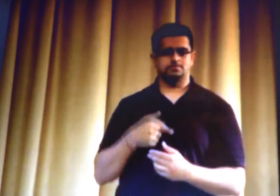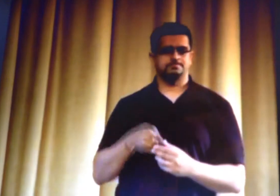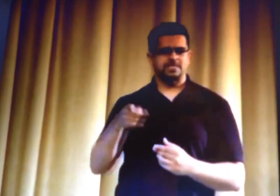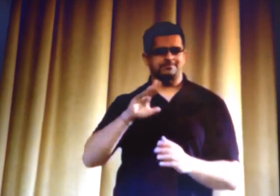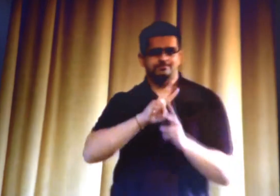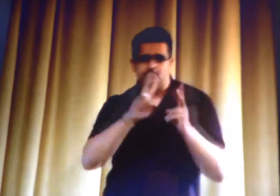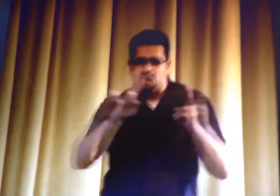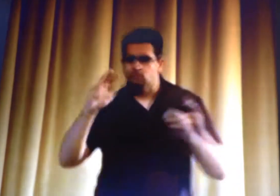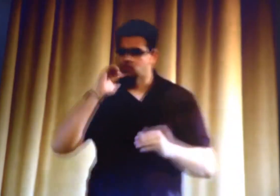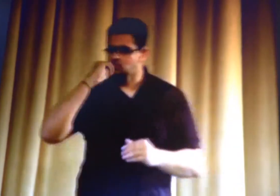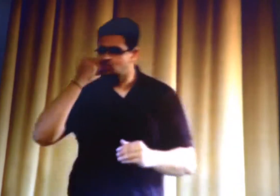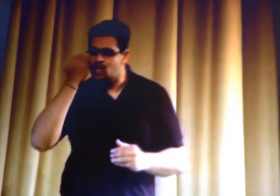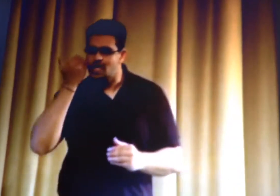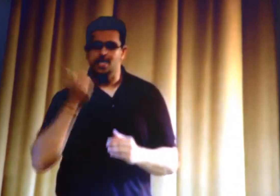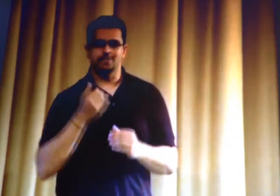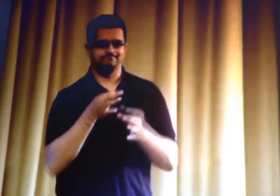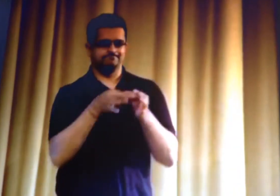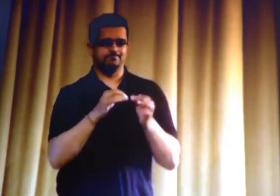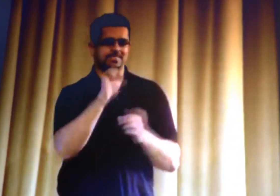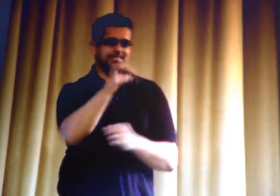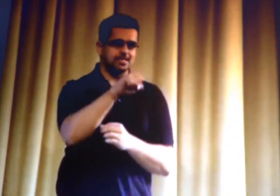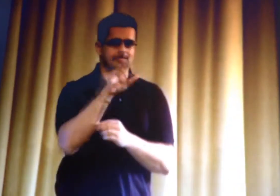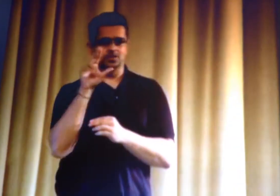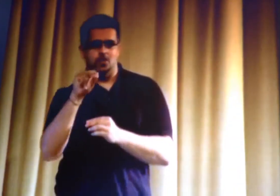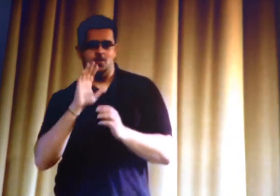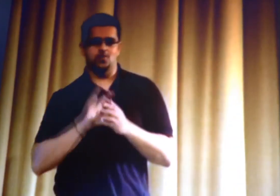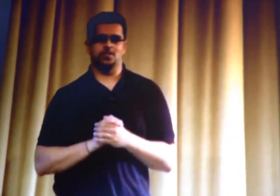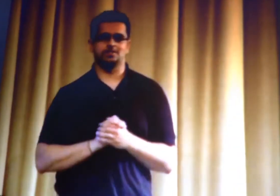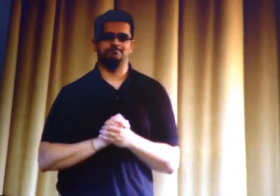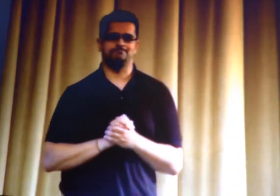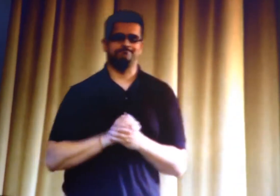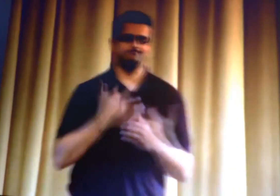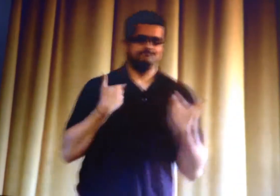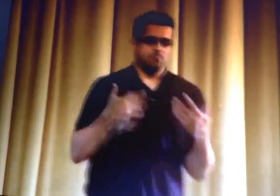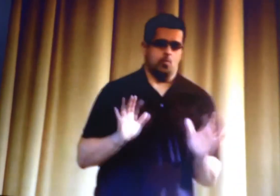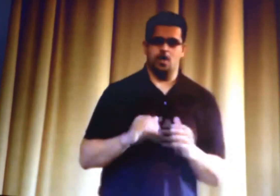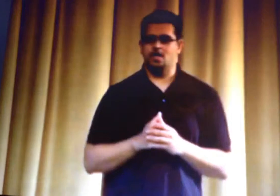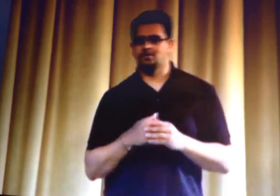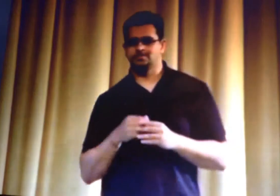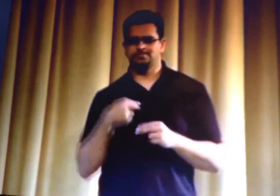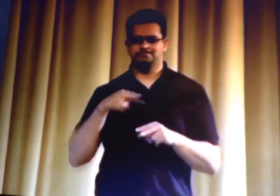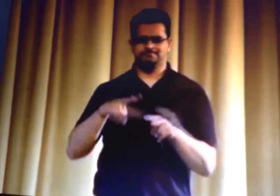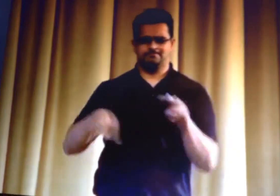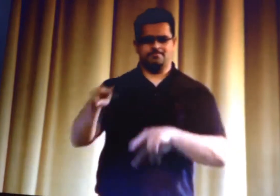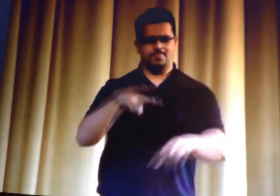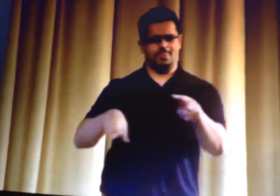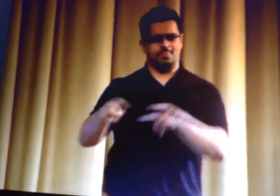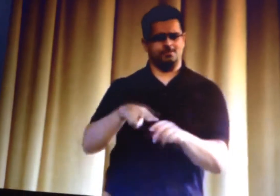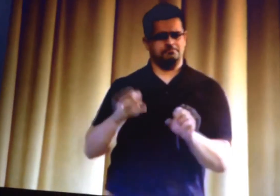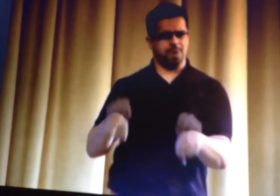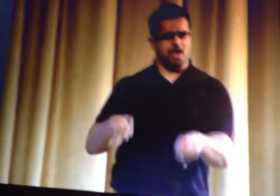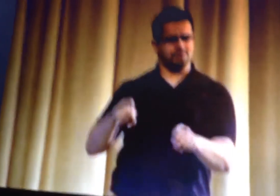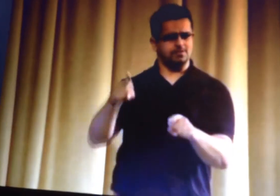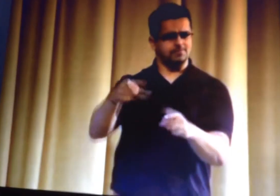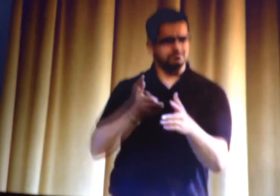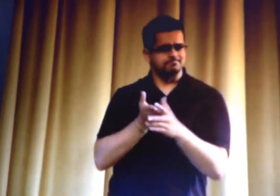And I was there and I met him. he was a really shy boy. And his answers were very short. Usually just a yes or no. He did a lot